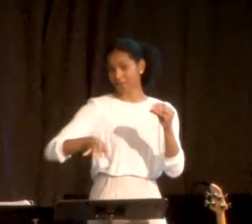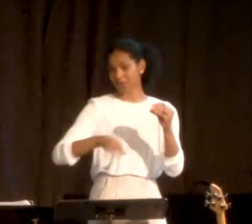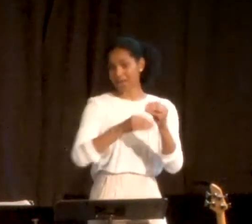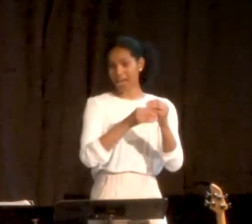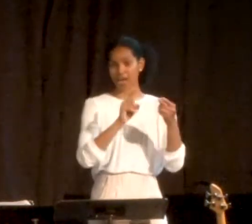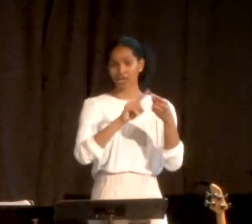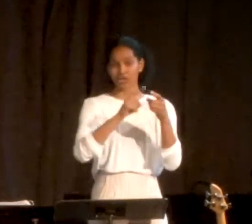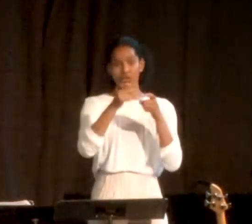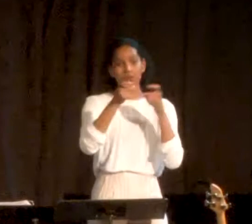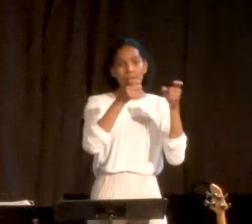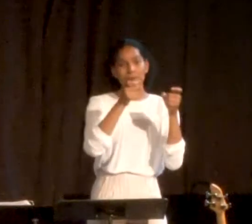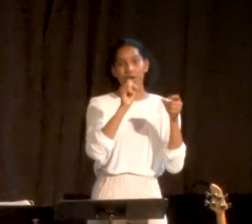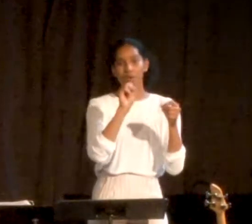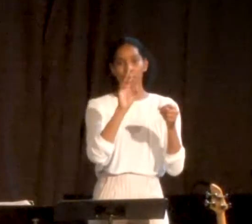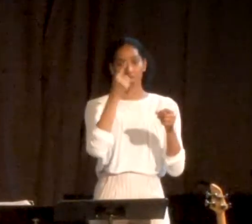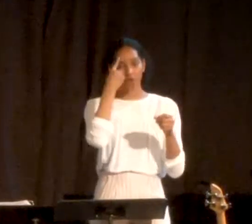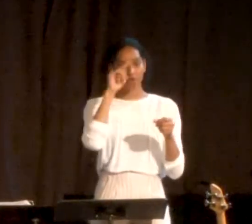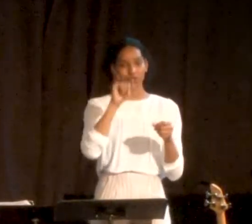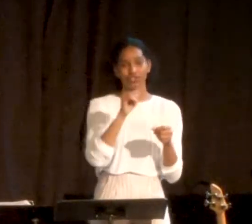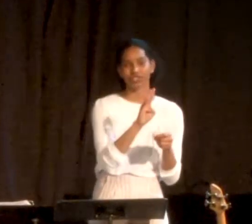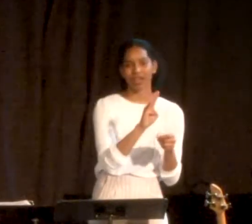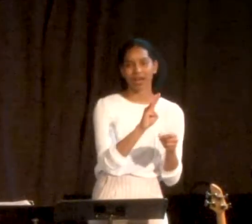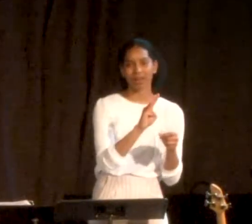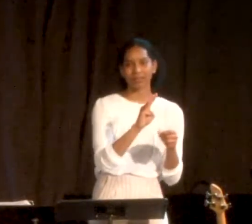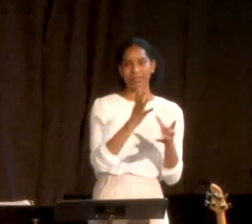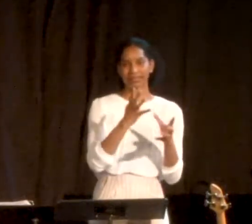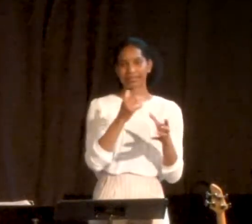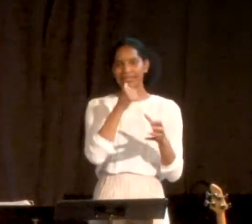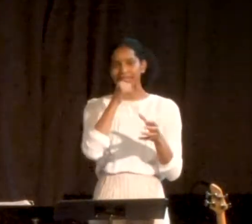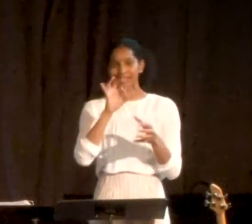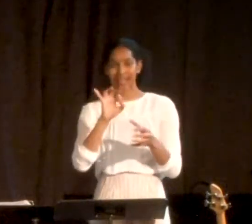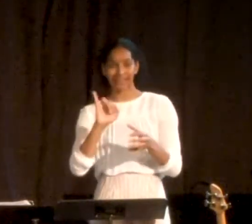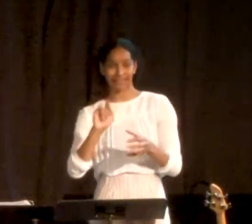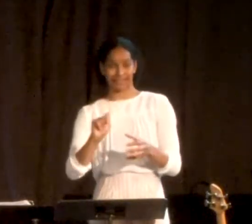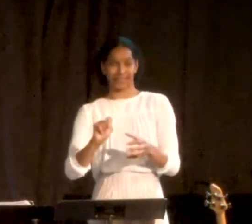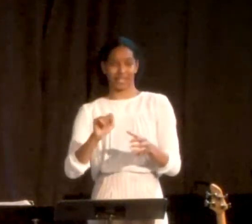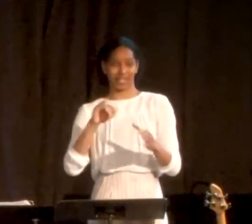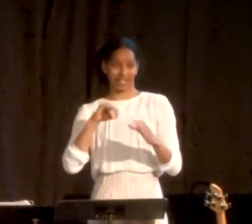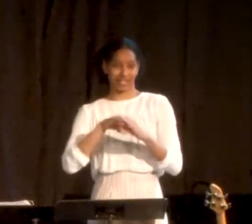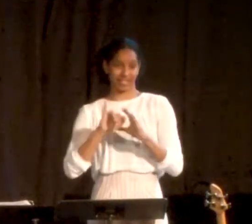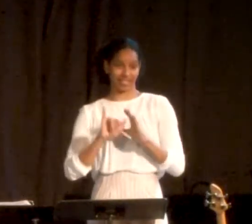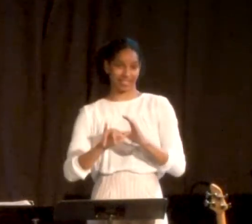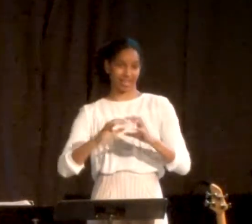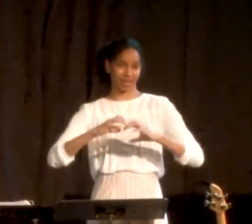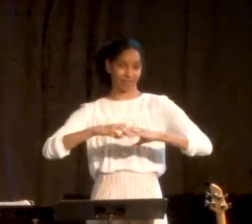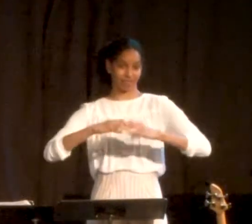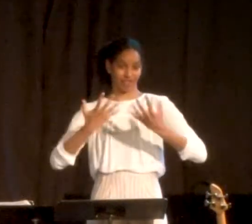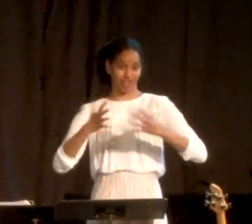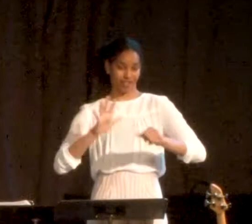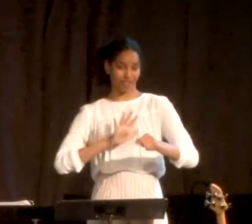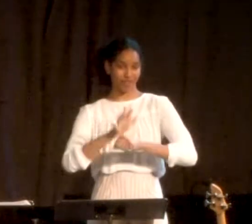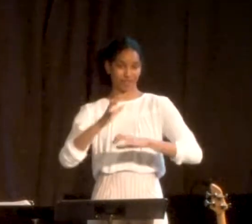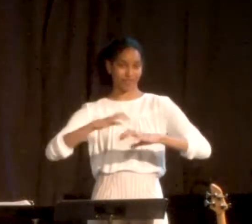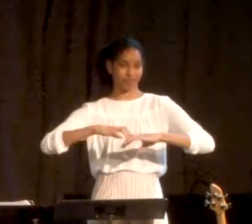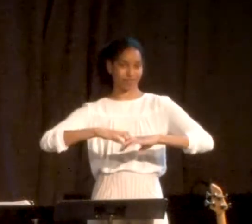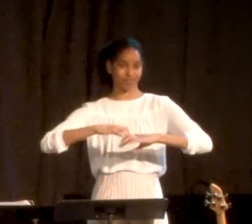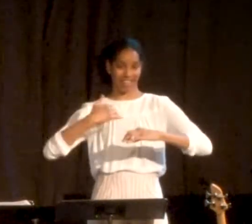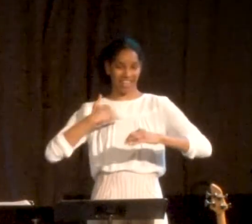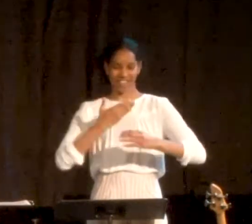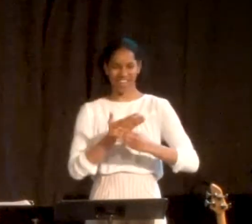cliques of trusted friends. It's inevitable. That's just the way people